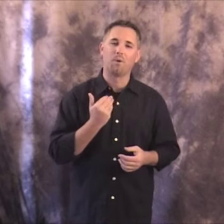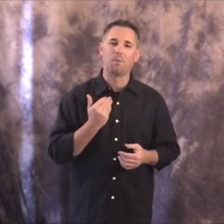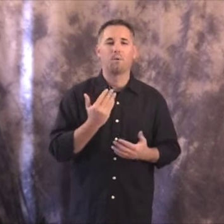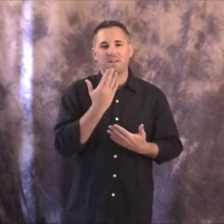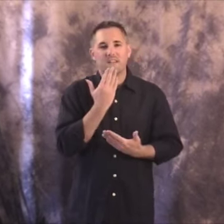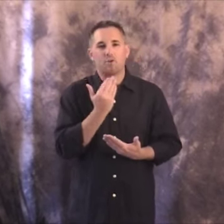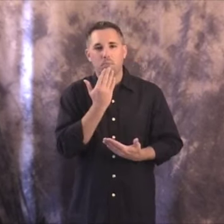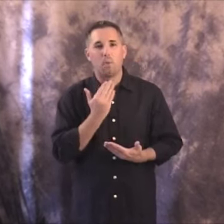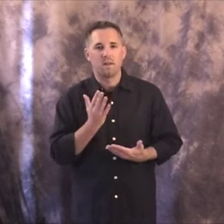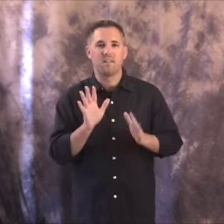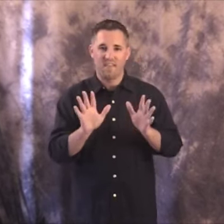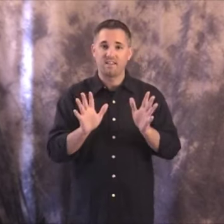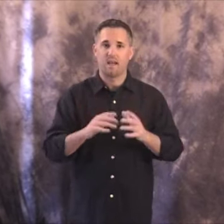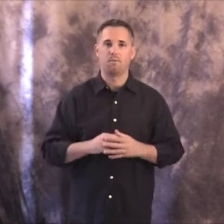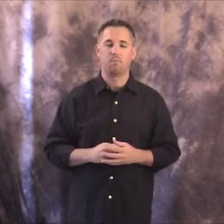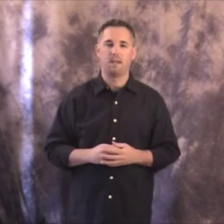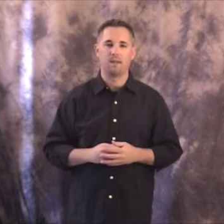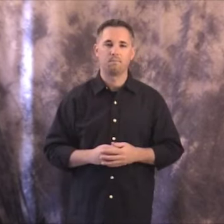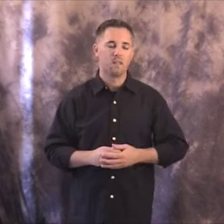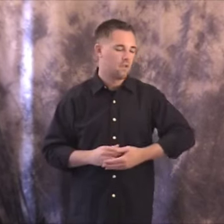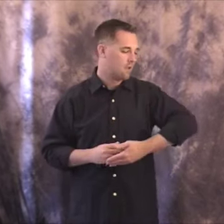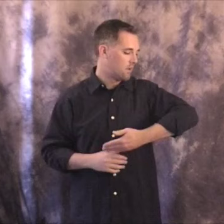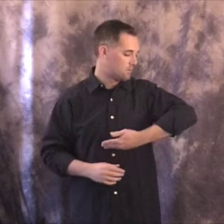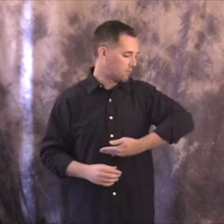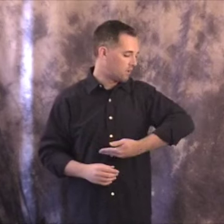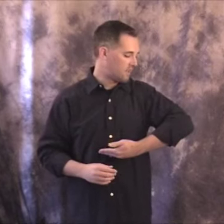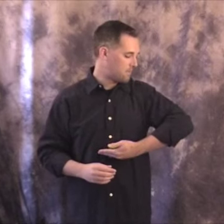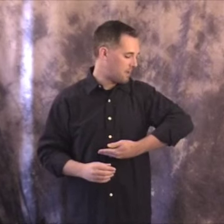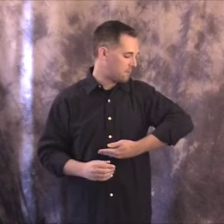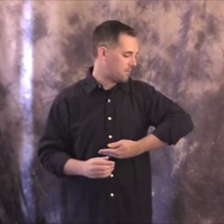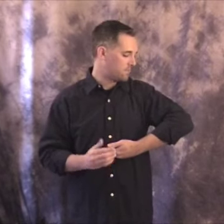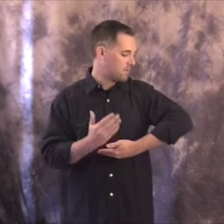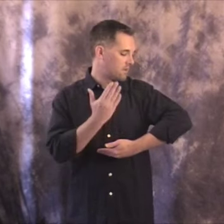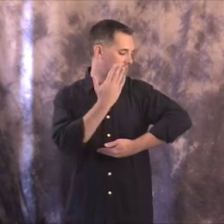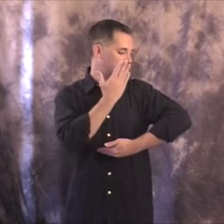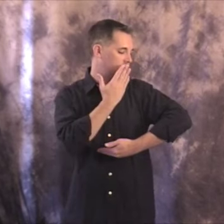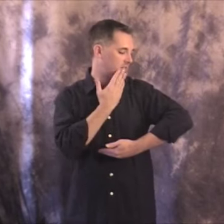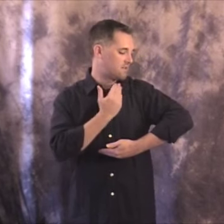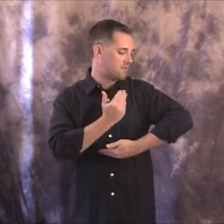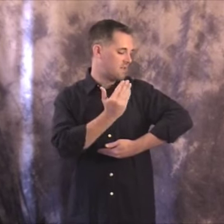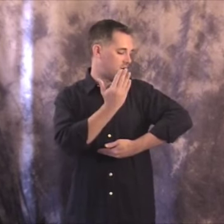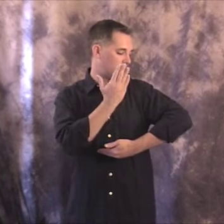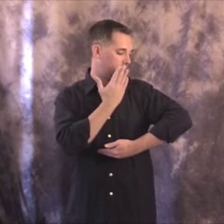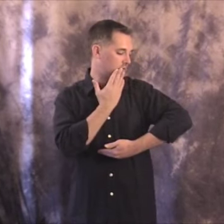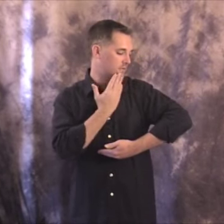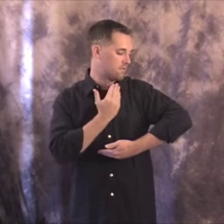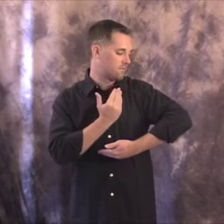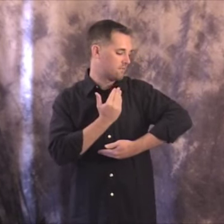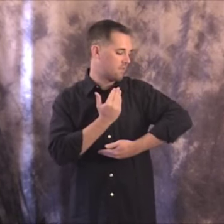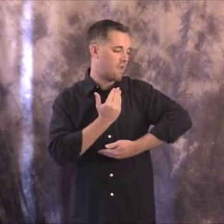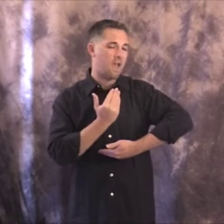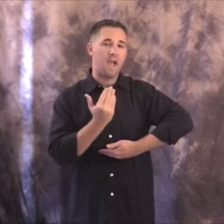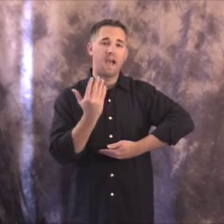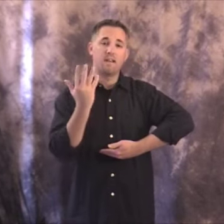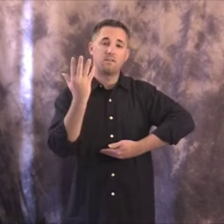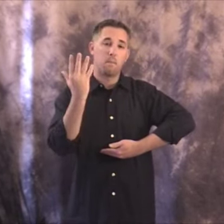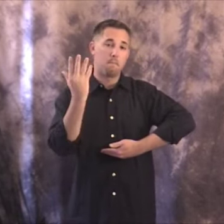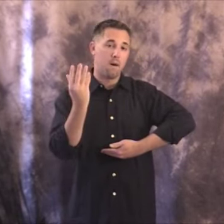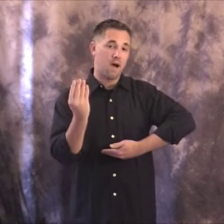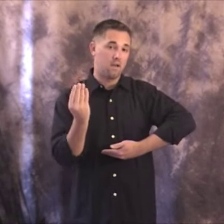Oh, what a tender moment. That type of meaning. So looking at the baby, tender and